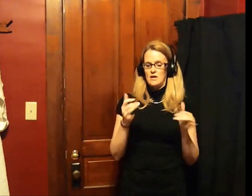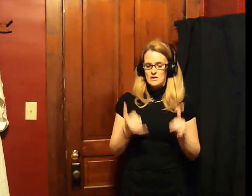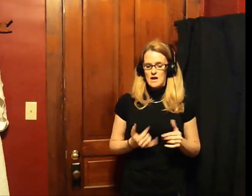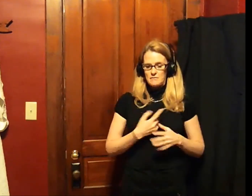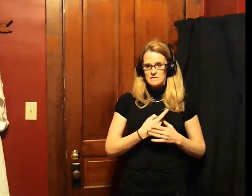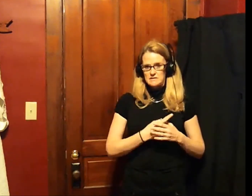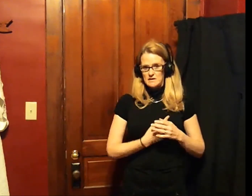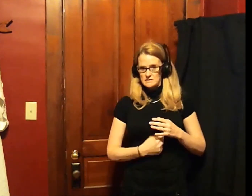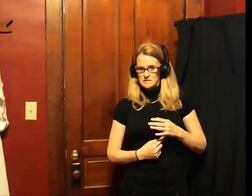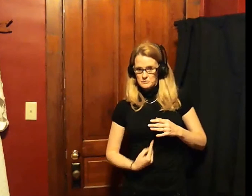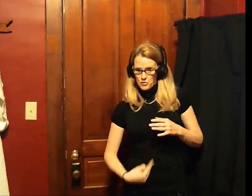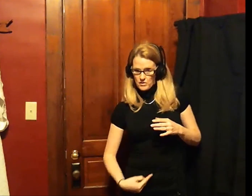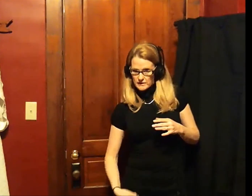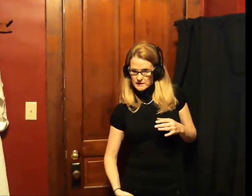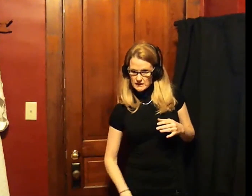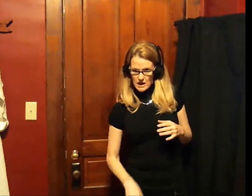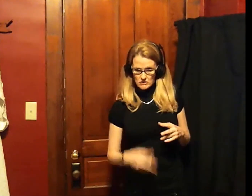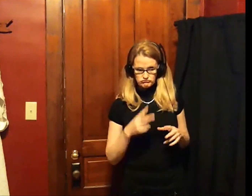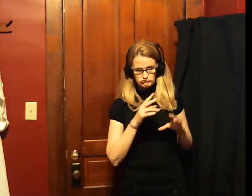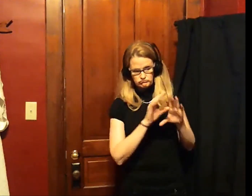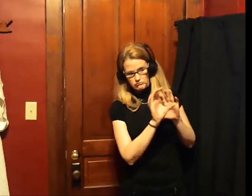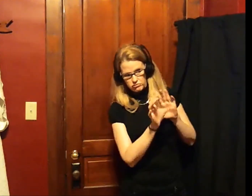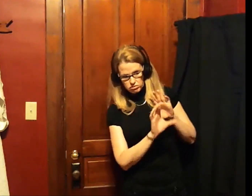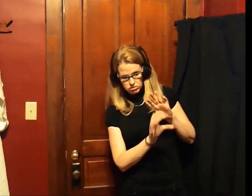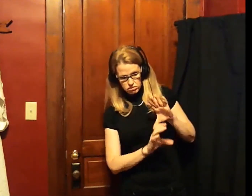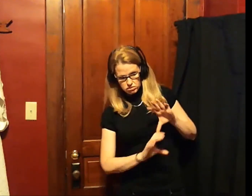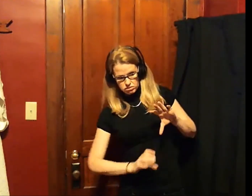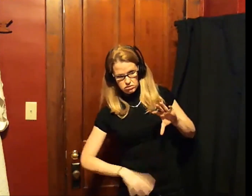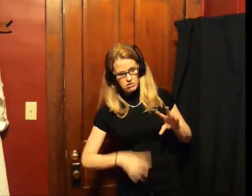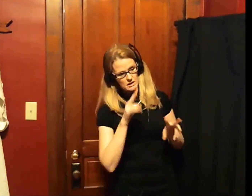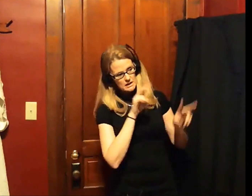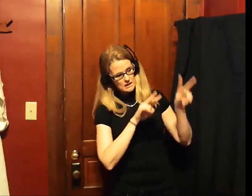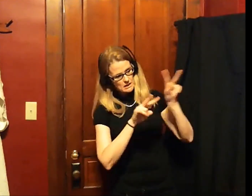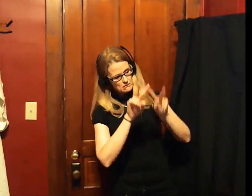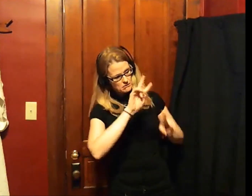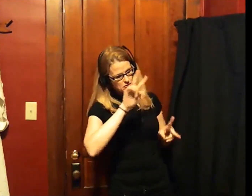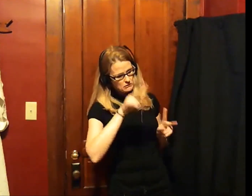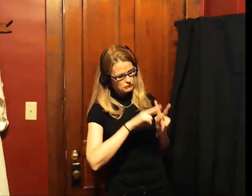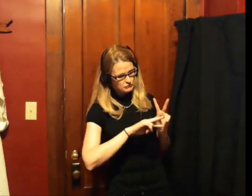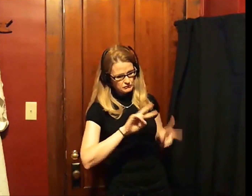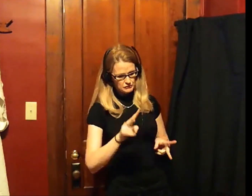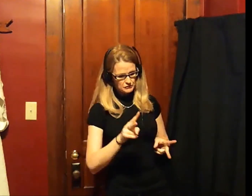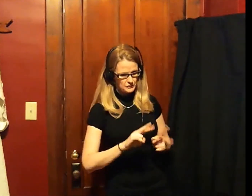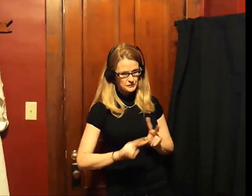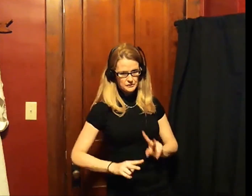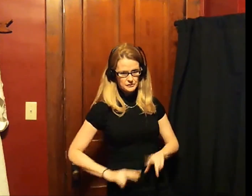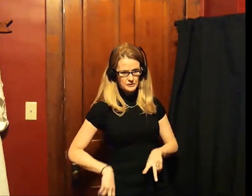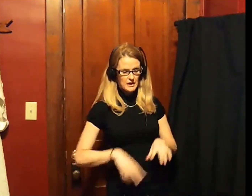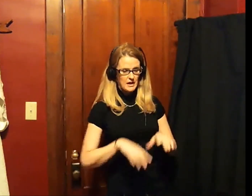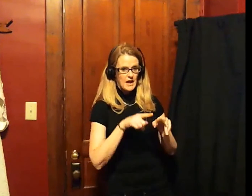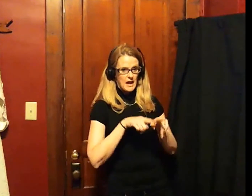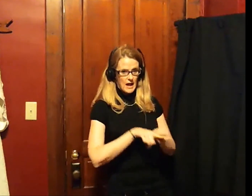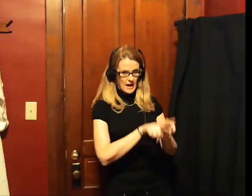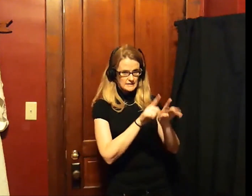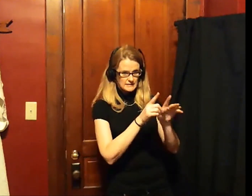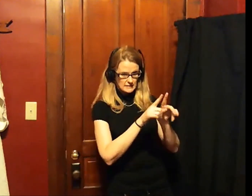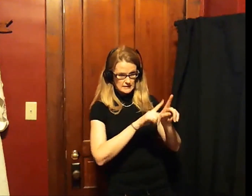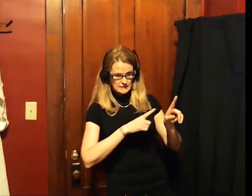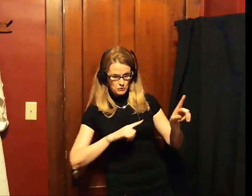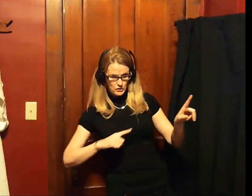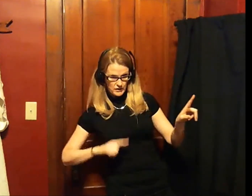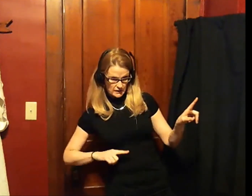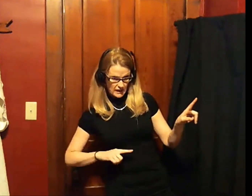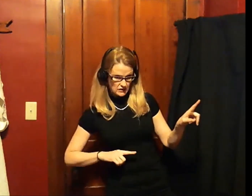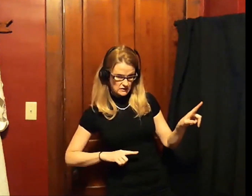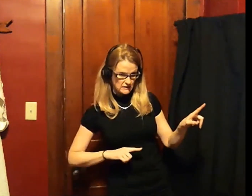As he comes out of the colon, he'll be using the scope. Again, the end is articulated. The doctor will look at